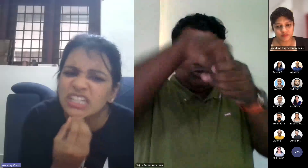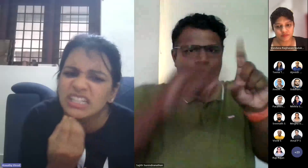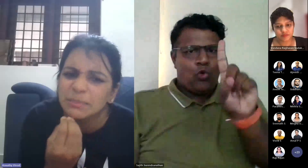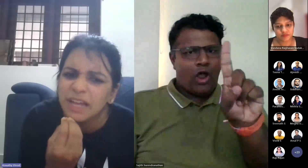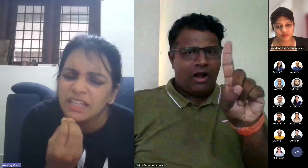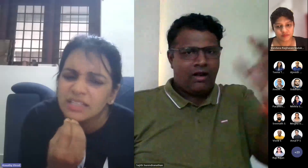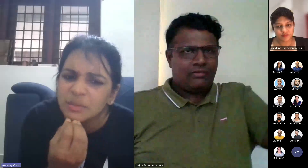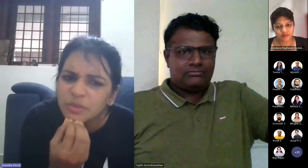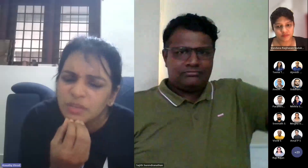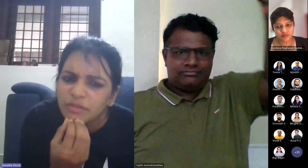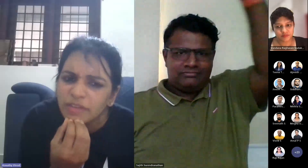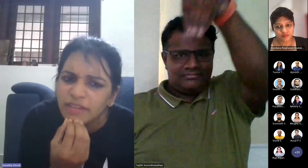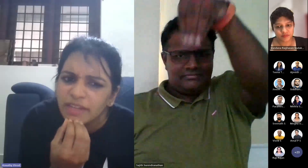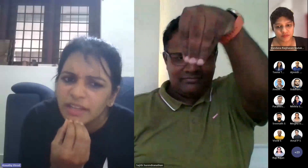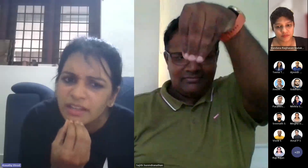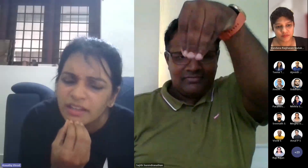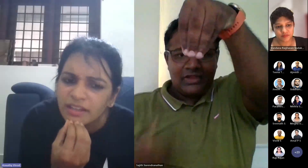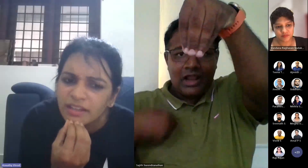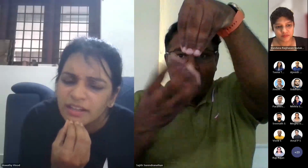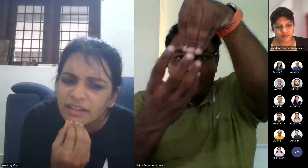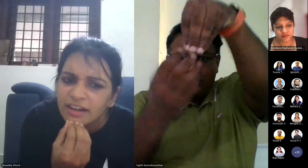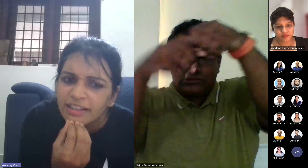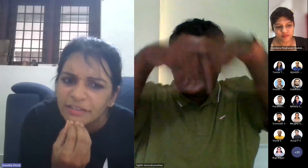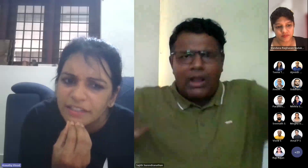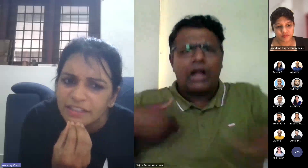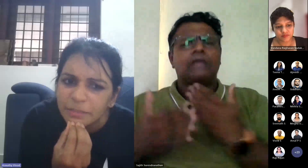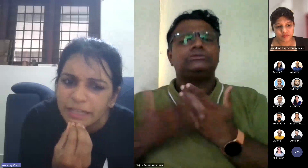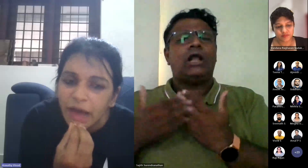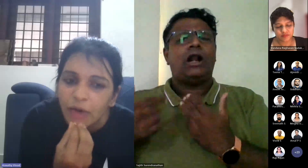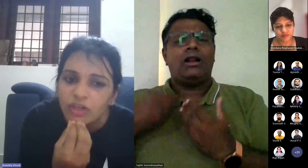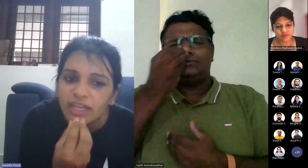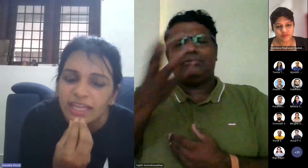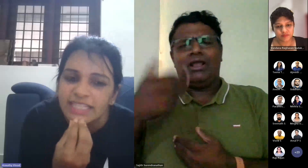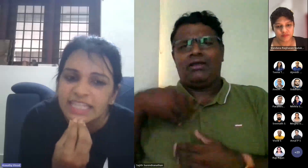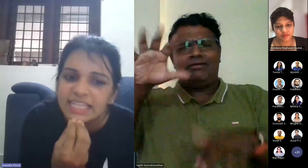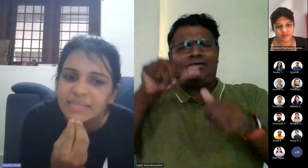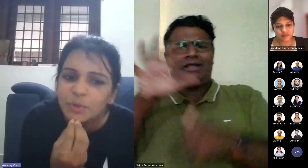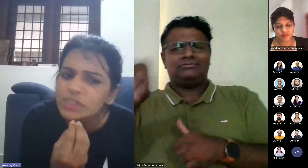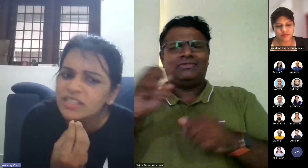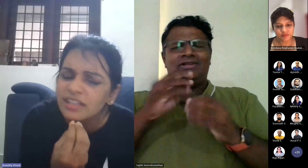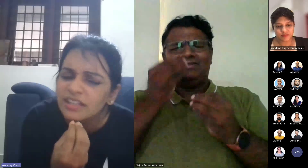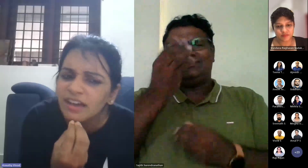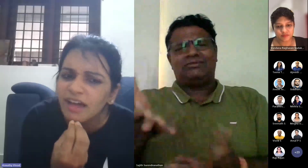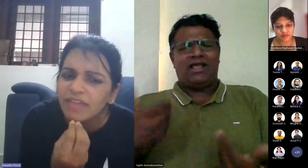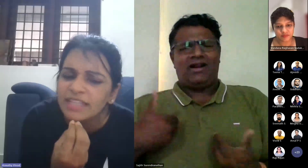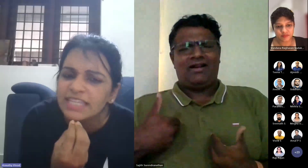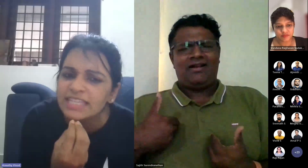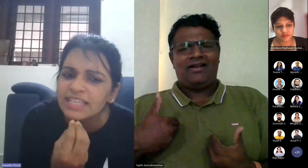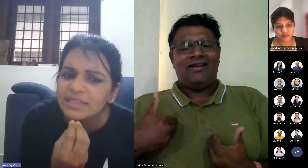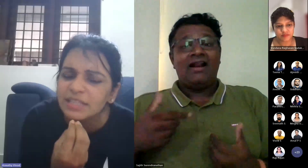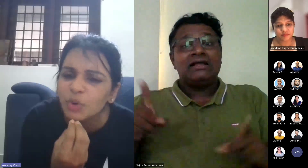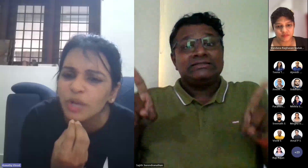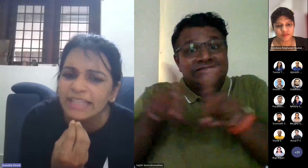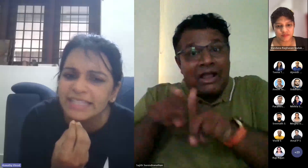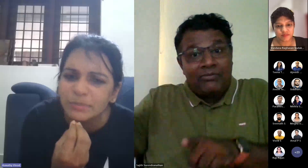So earlier the plugins, they were very, very difficult, but now it's an easy process, and it's